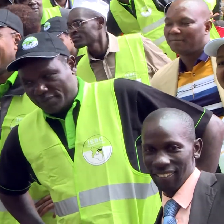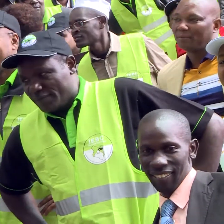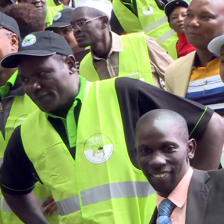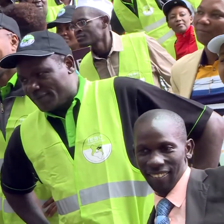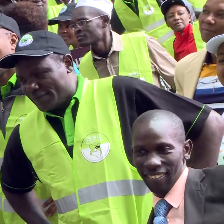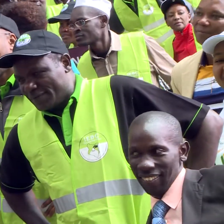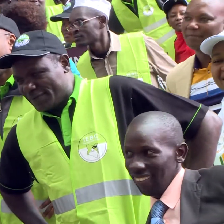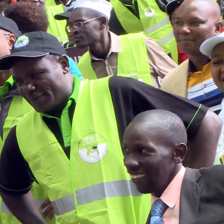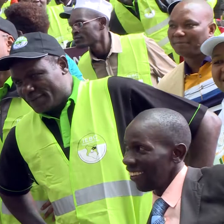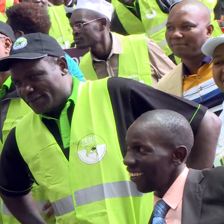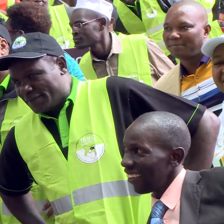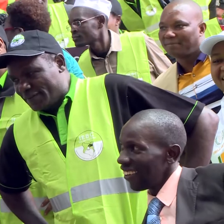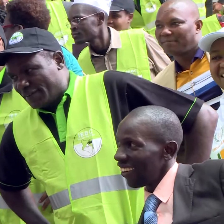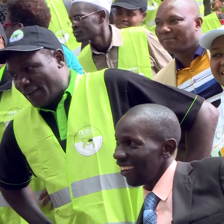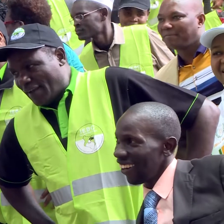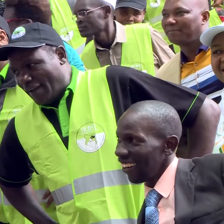Twende.